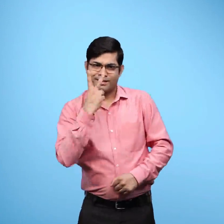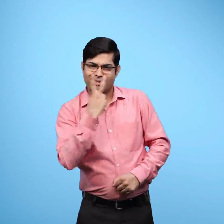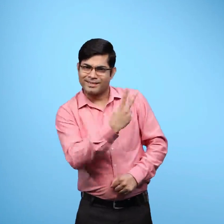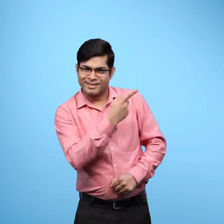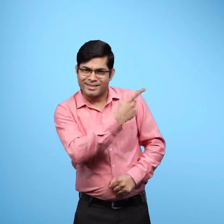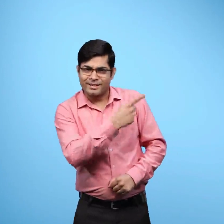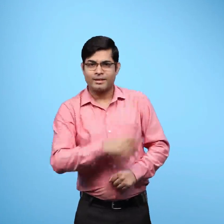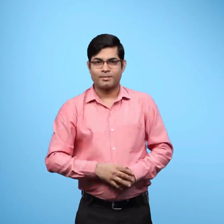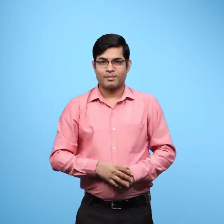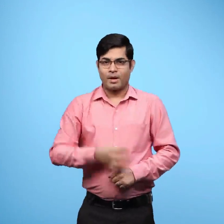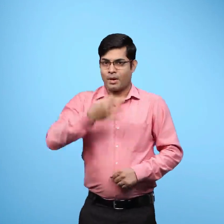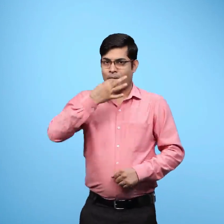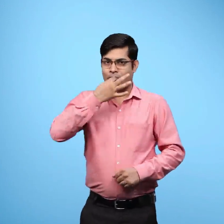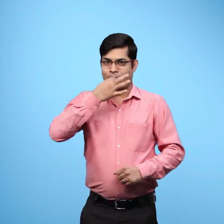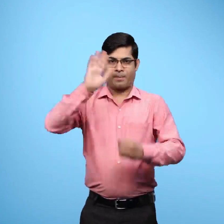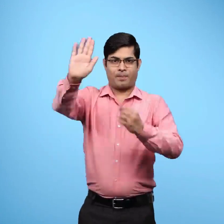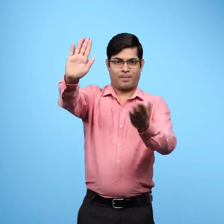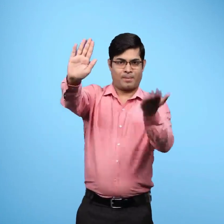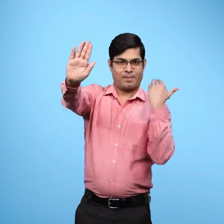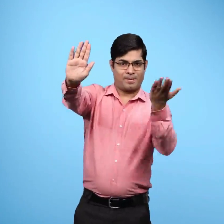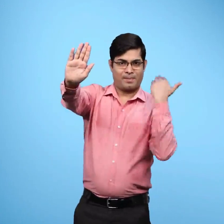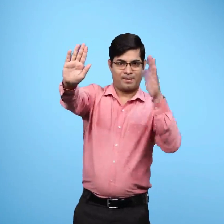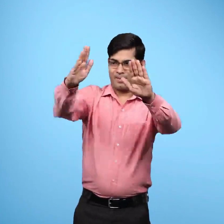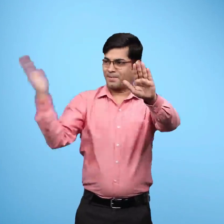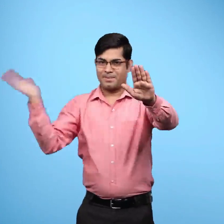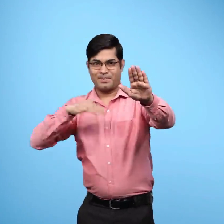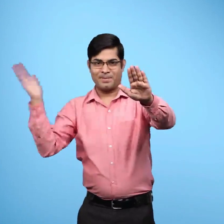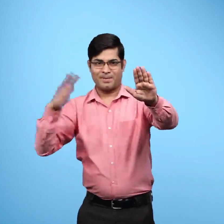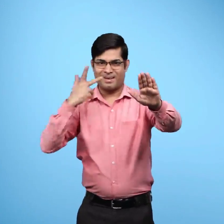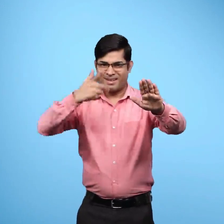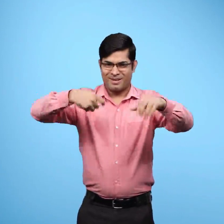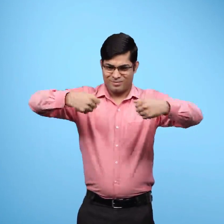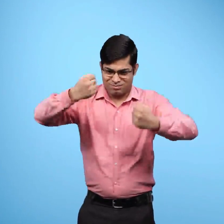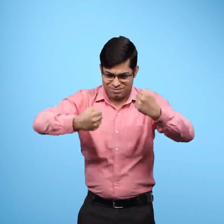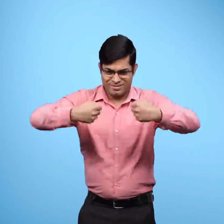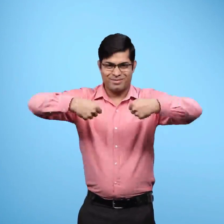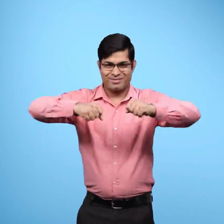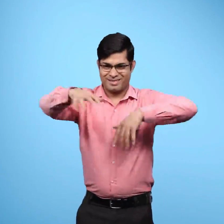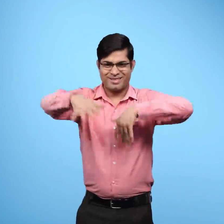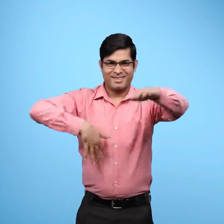saw a traffic policeman giving directions to vehicles.